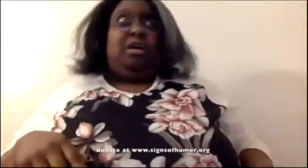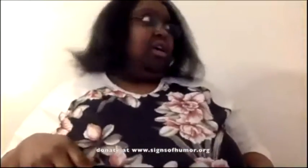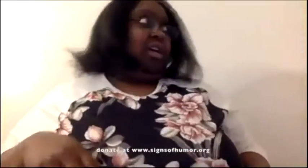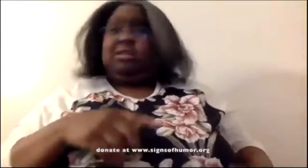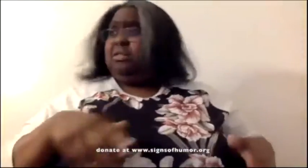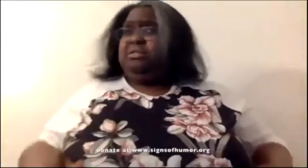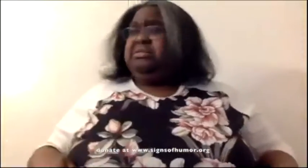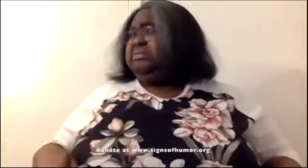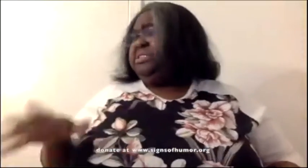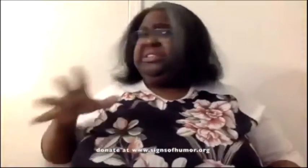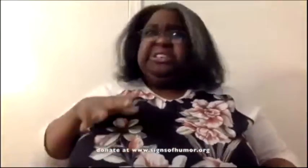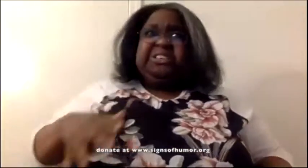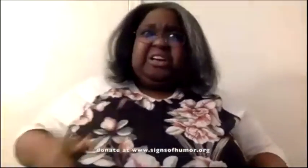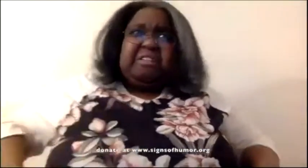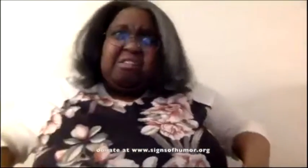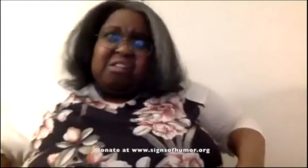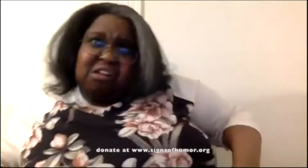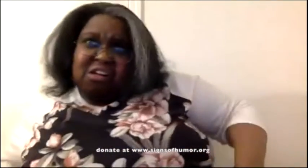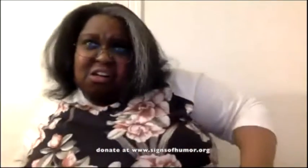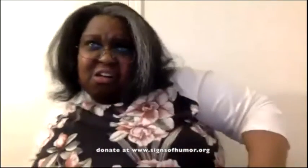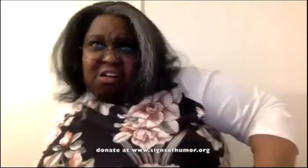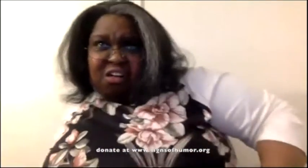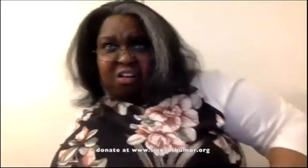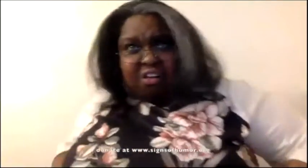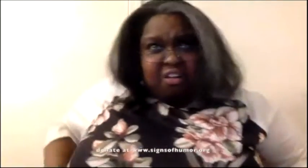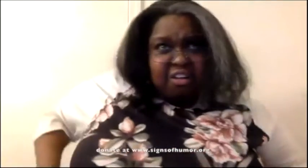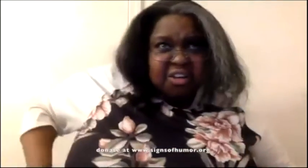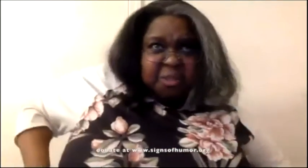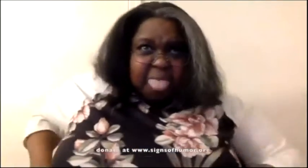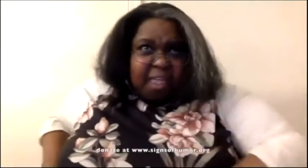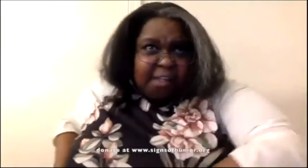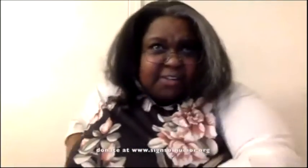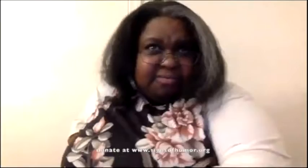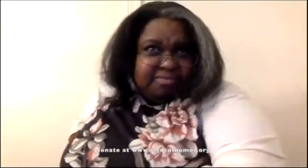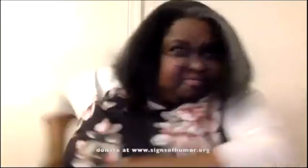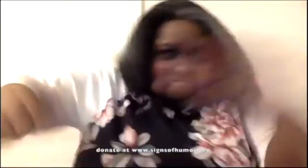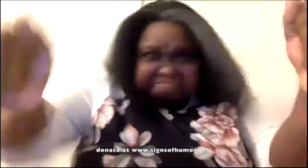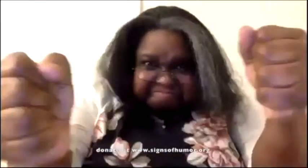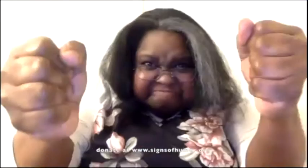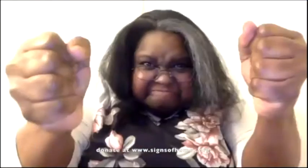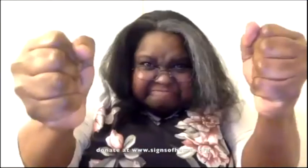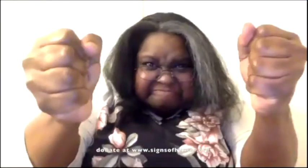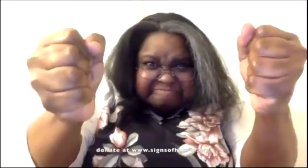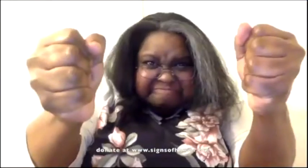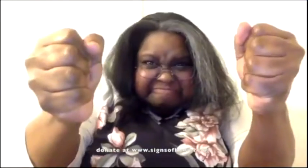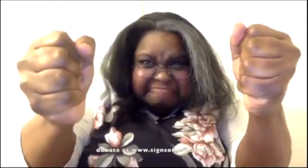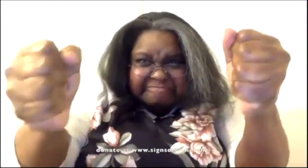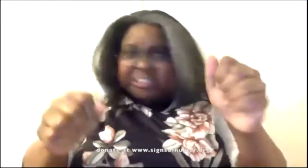comes. And everybody's wondering, what are we going to do? And he rolls on up, whips out his